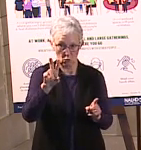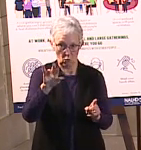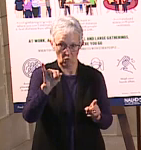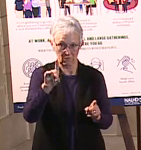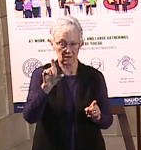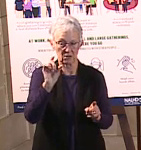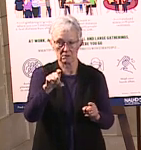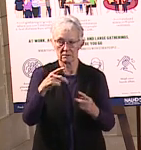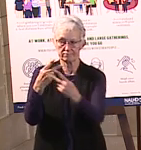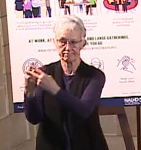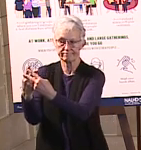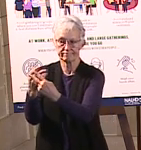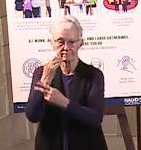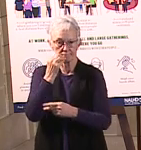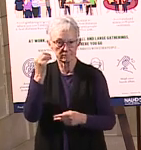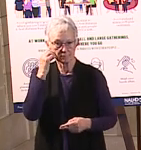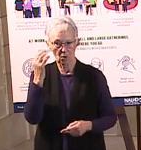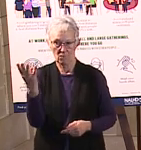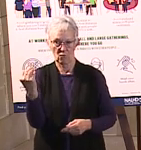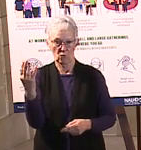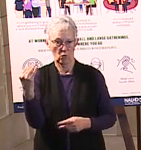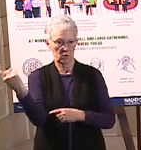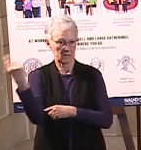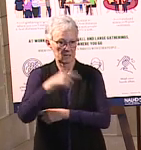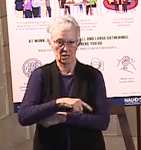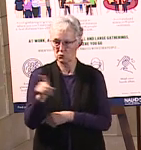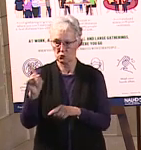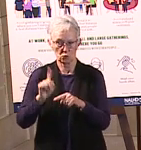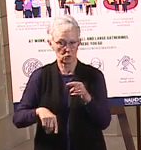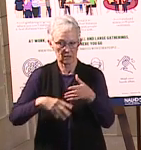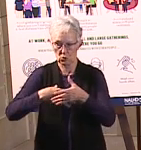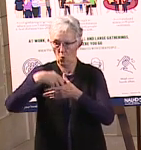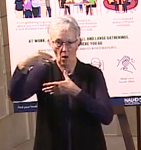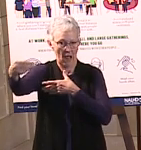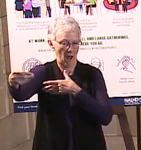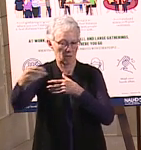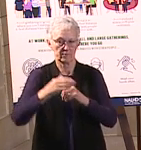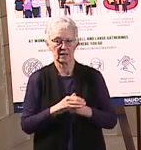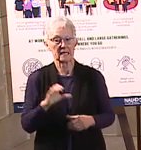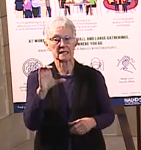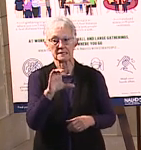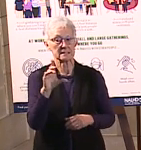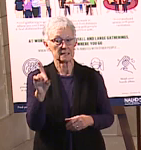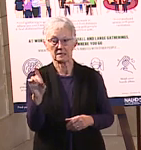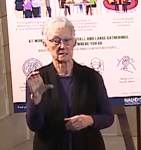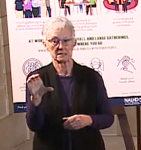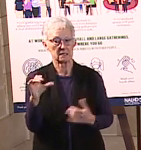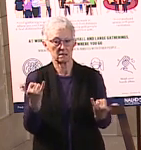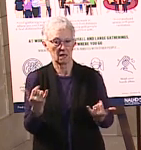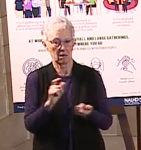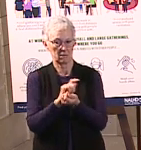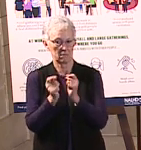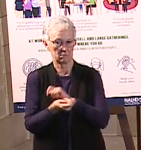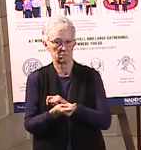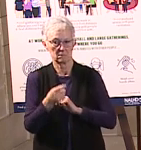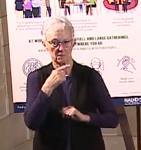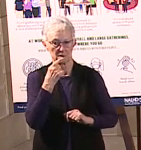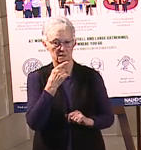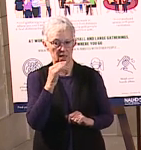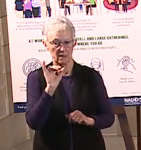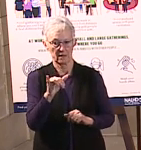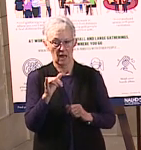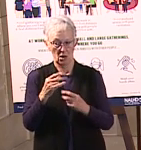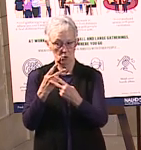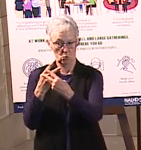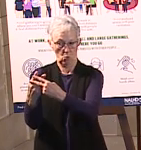14 days, which means you couldn't go out, you had to stay home and all that. CDC has updated their guidance to say that you can change that